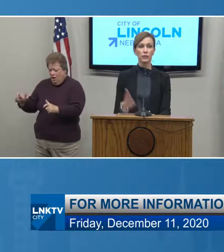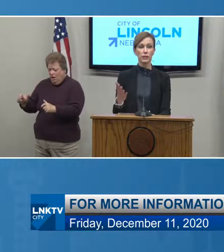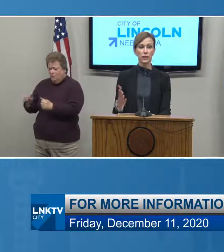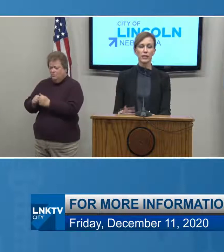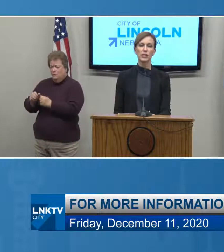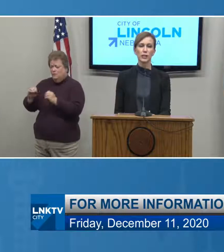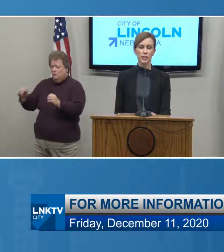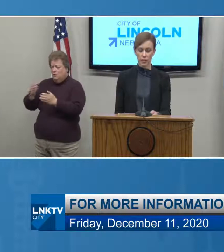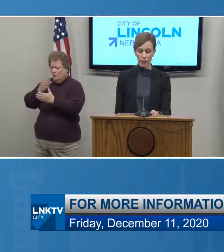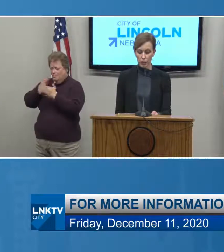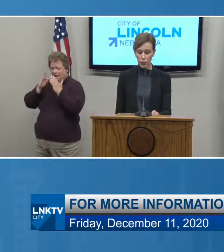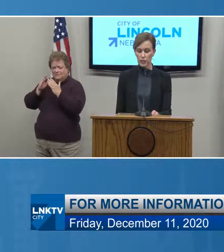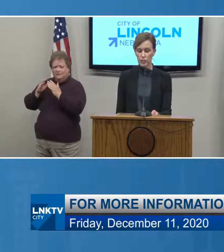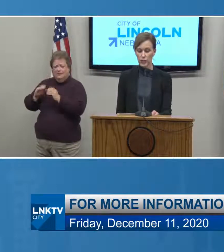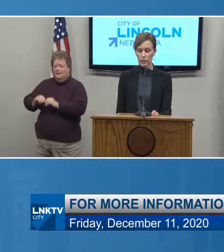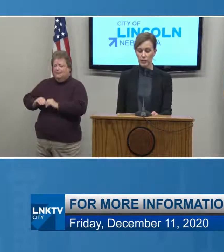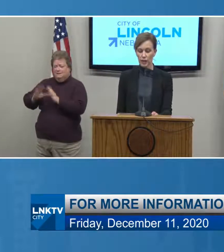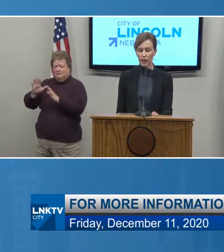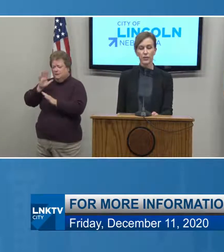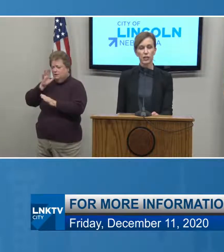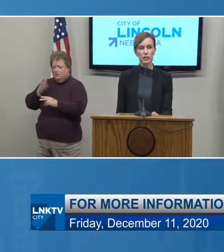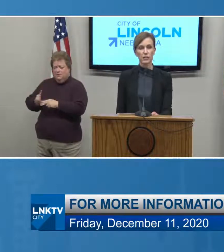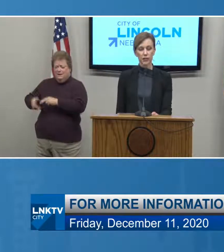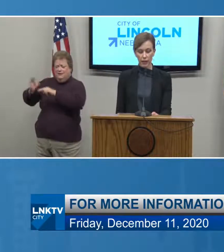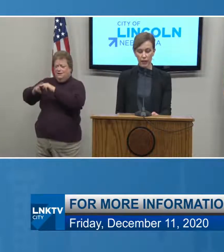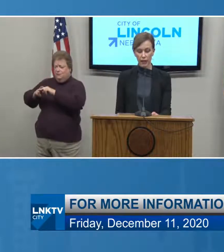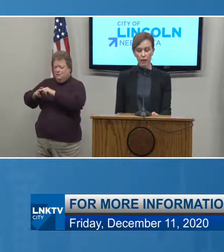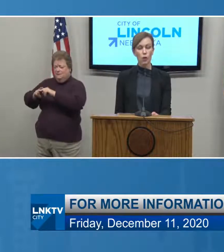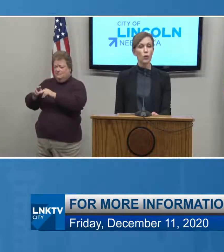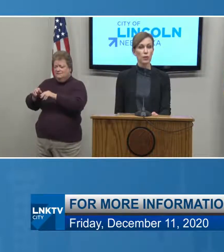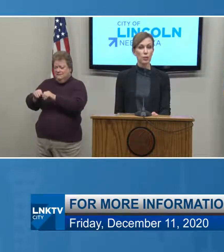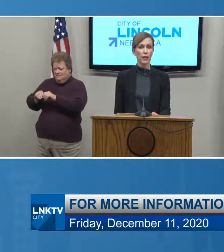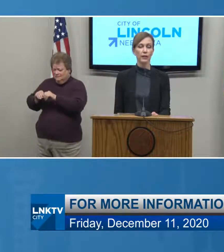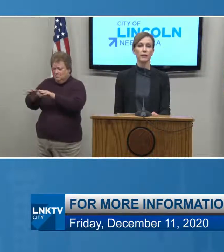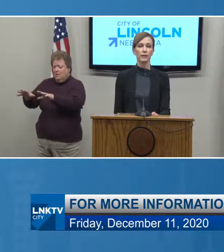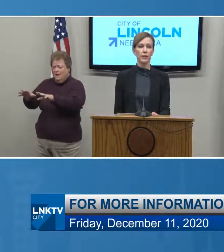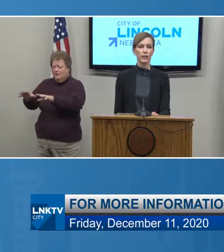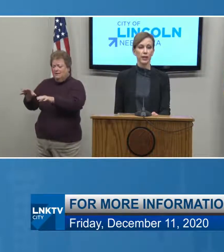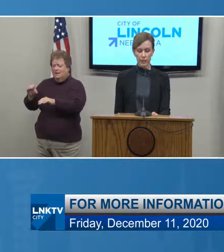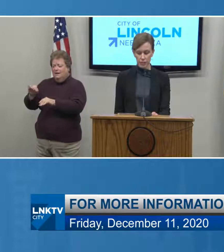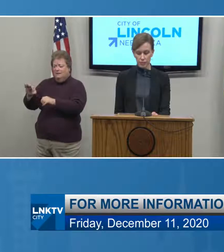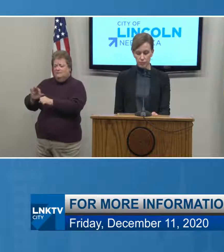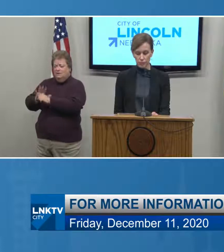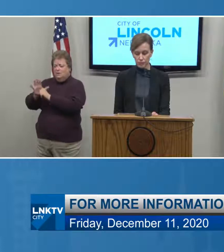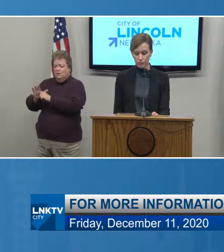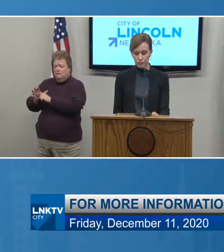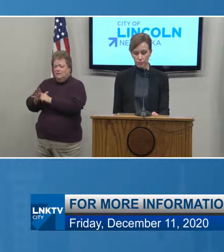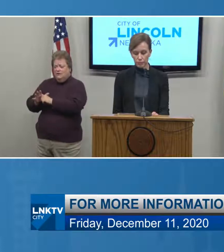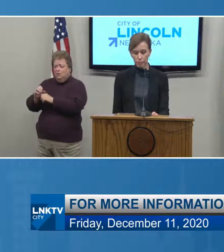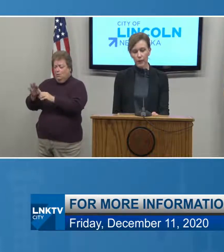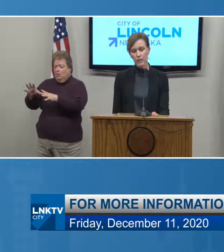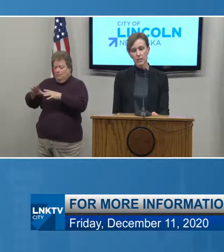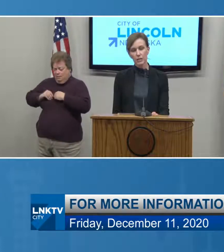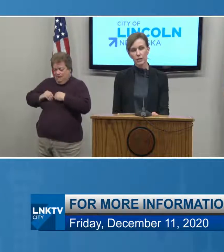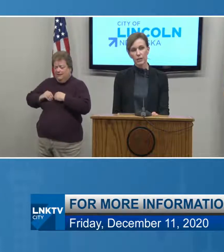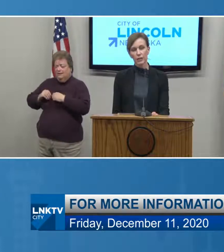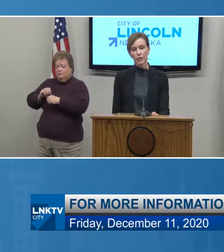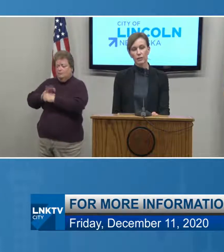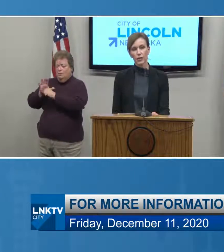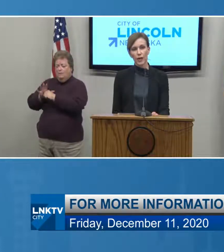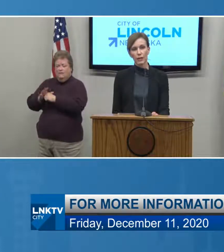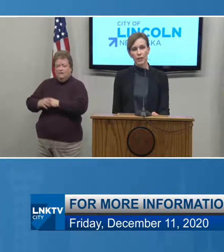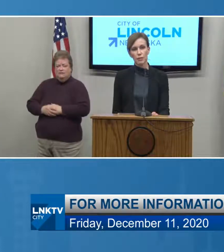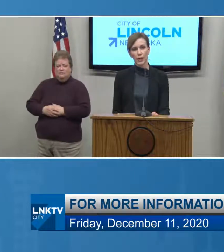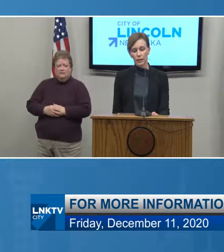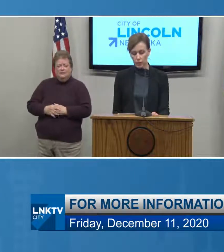you clearly increase the risks and the chances of getting or spreading COVID-19. This year,